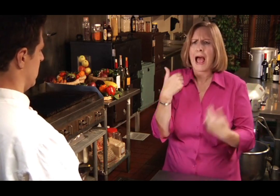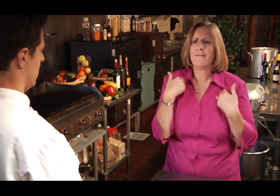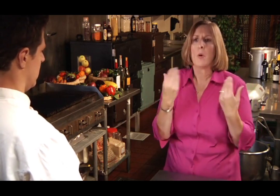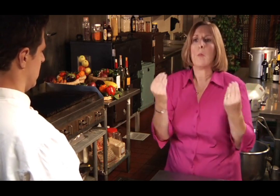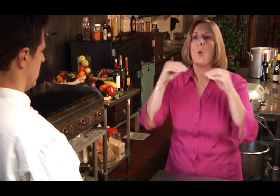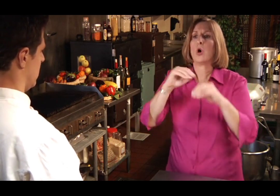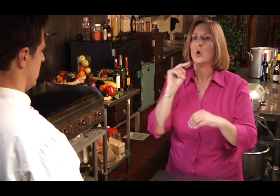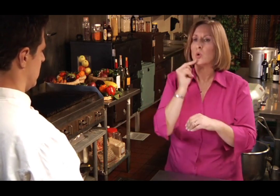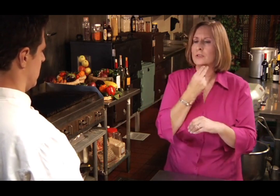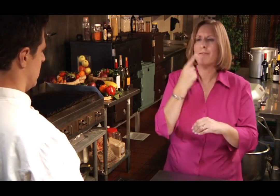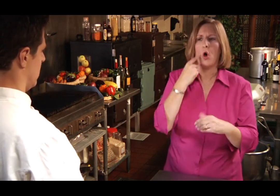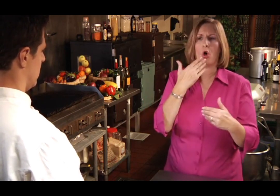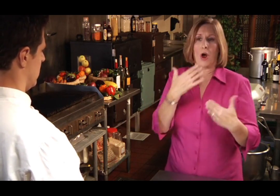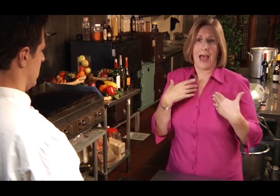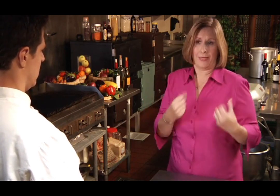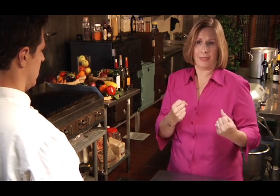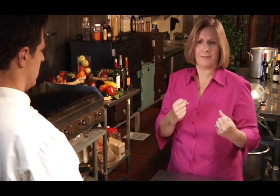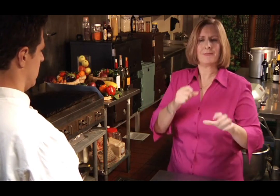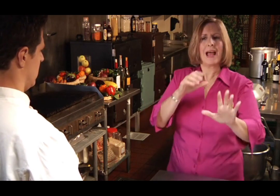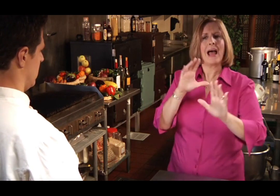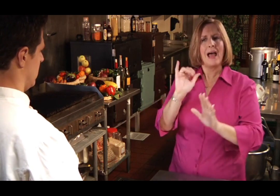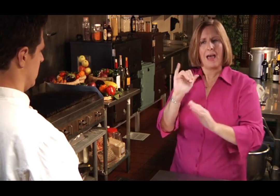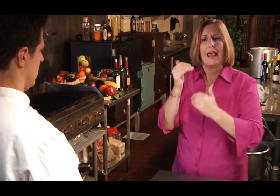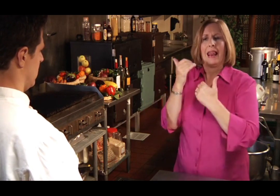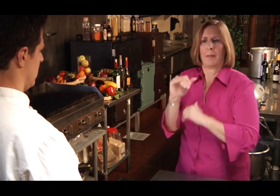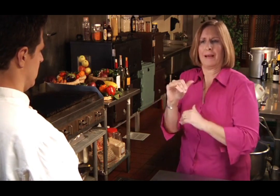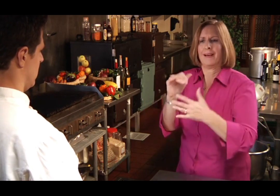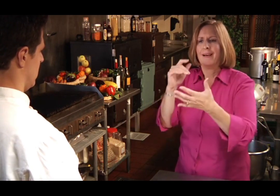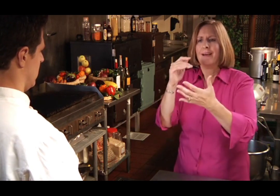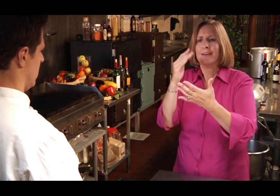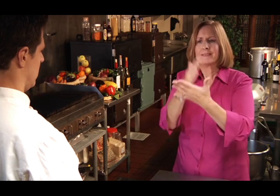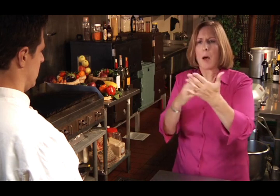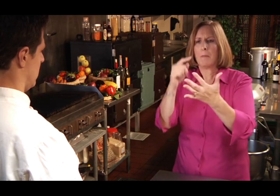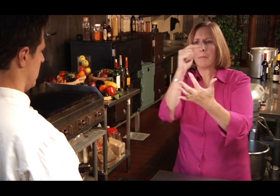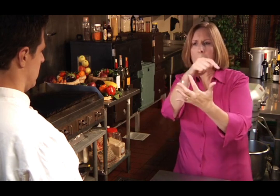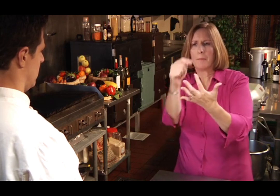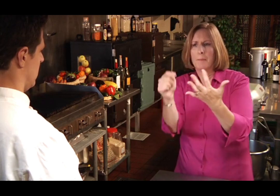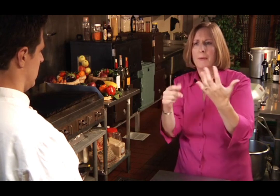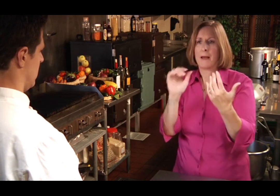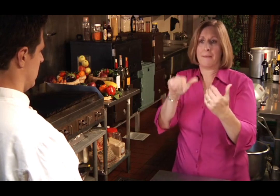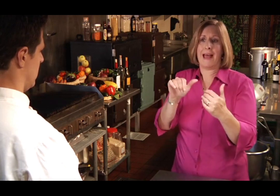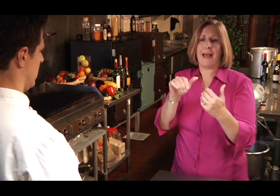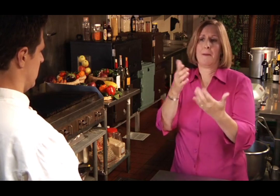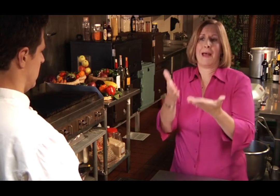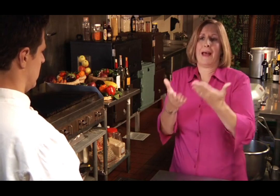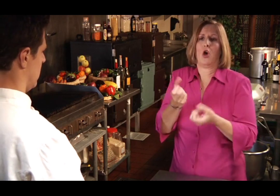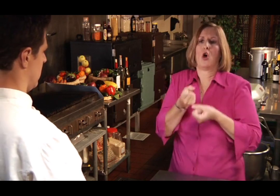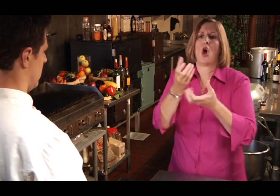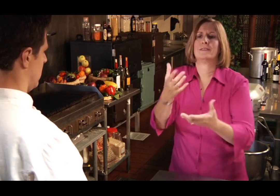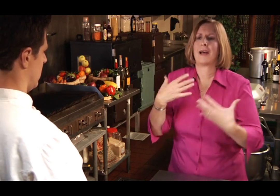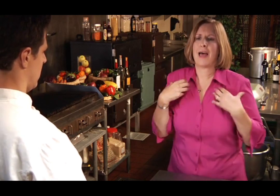foods that have more nutrients for good health, and limit those that might cause health problems.